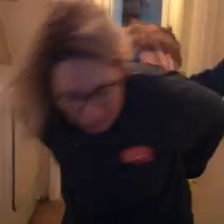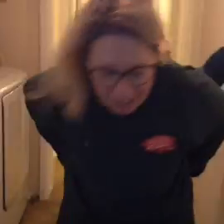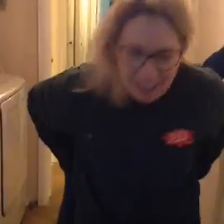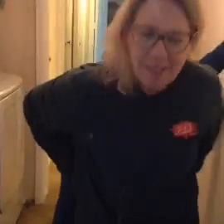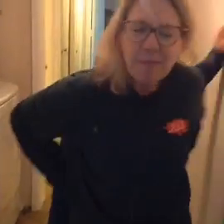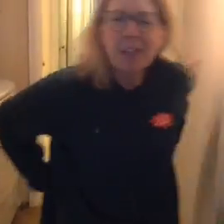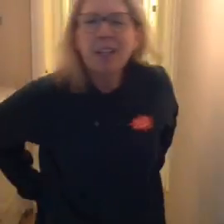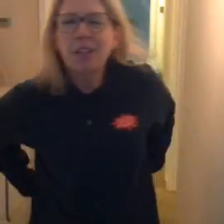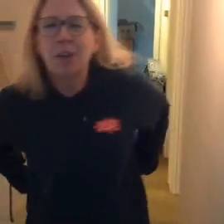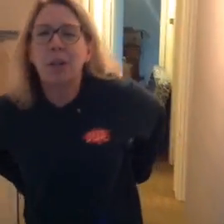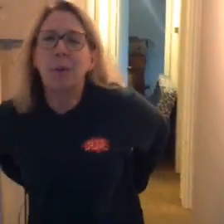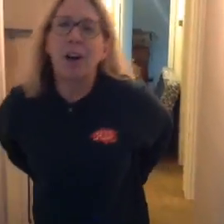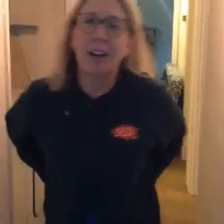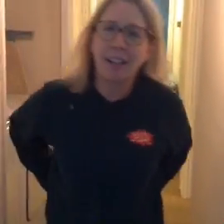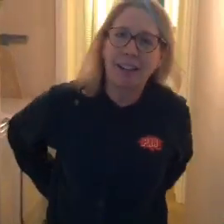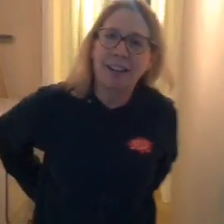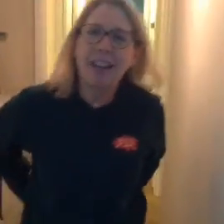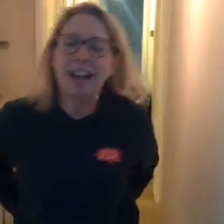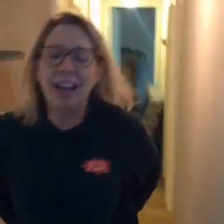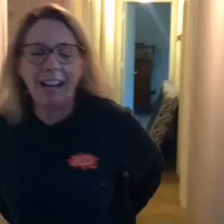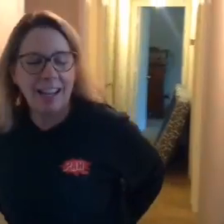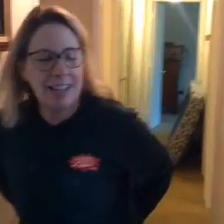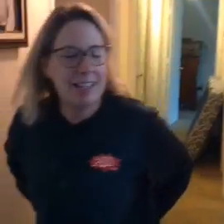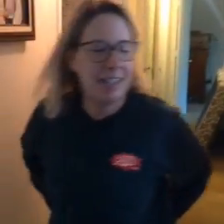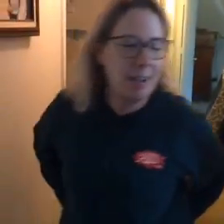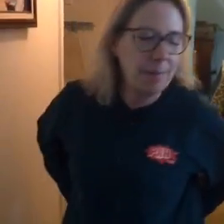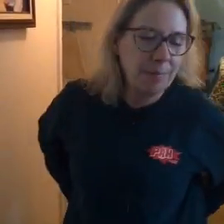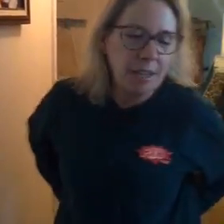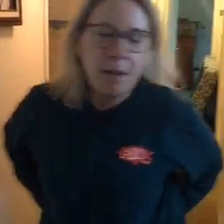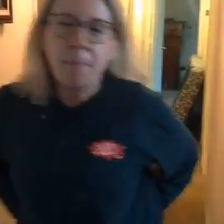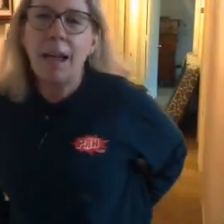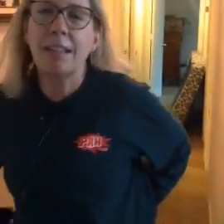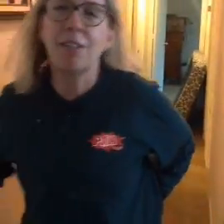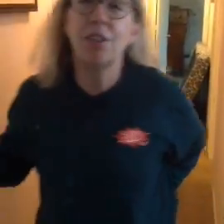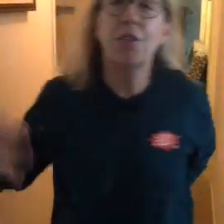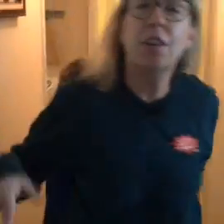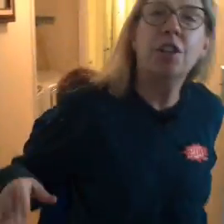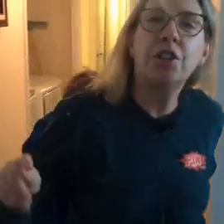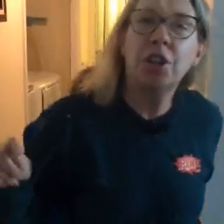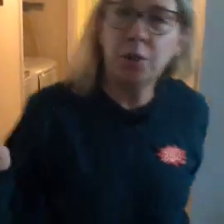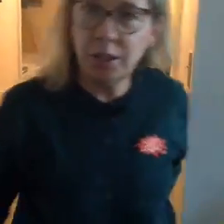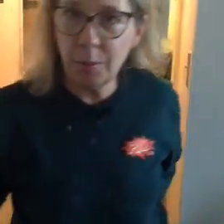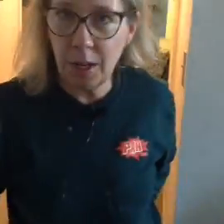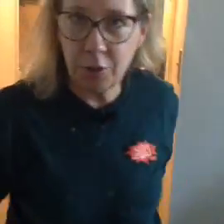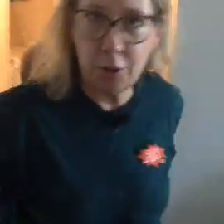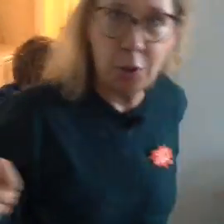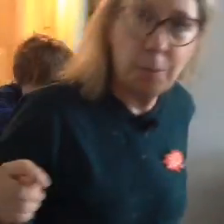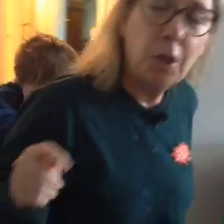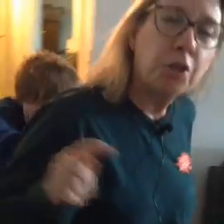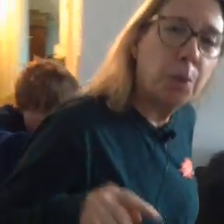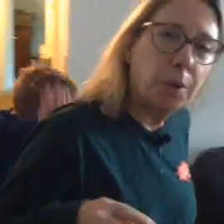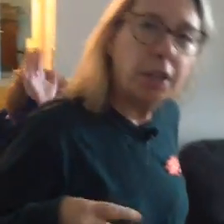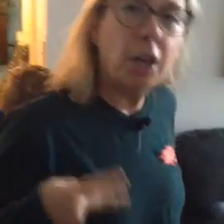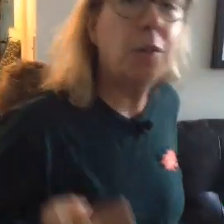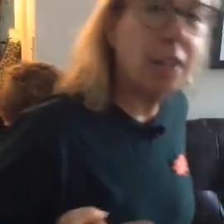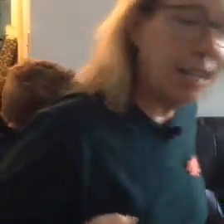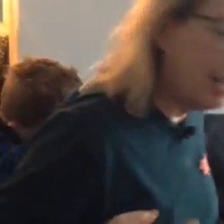Okay. So here we are again, and Max has just finished using the restroom. So we're going to go and lay